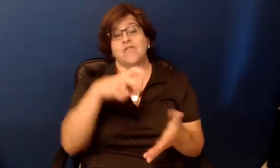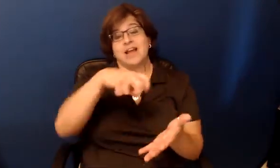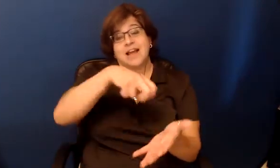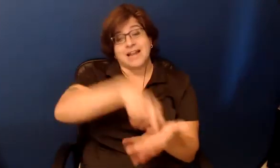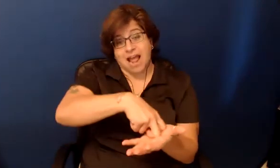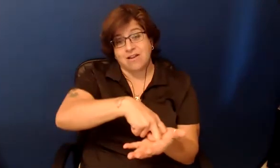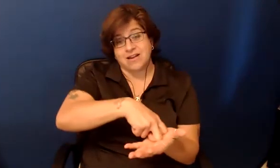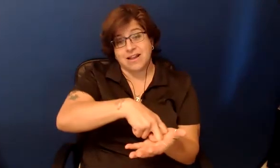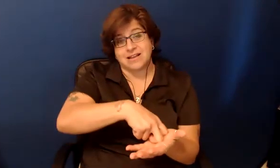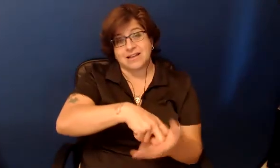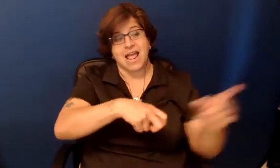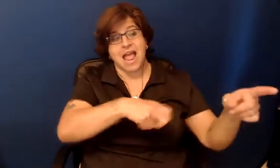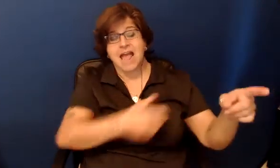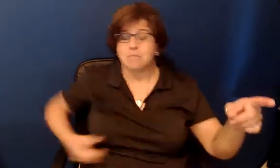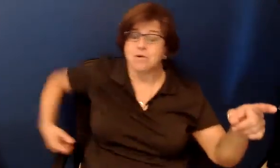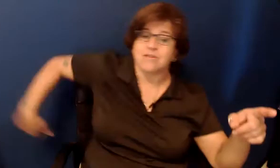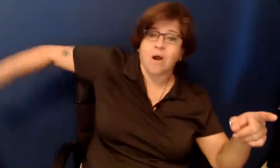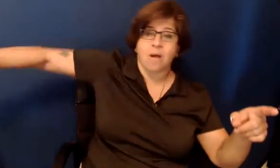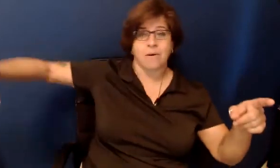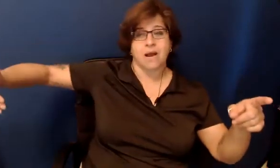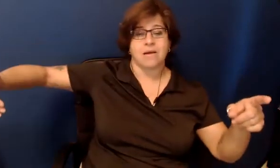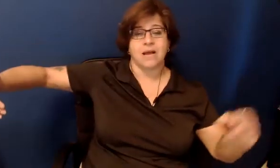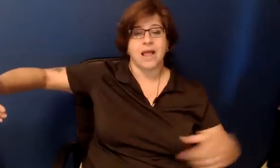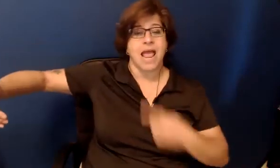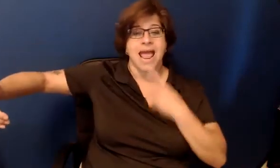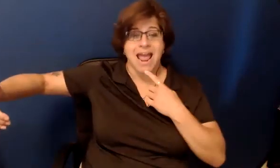And then we got down on our knees, him and me, and